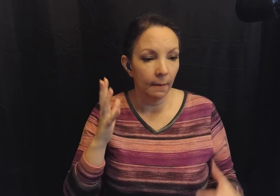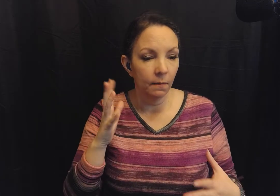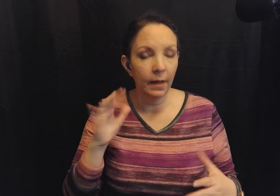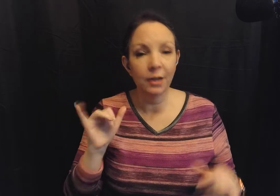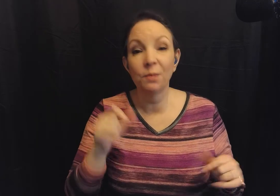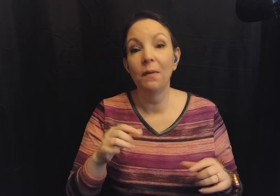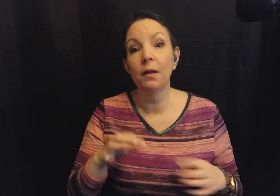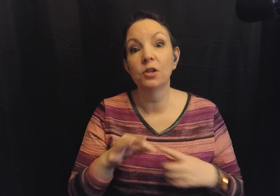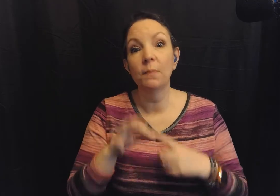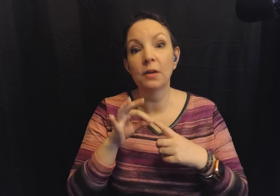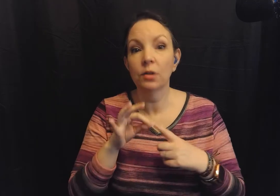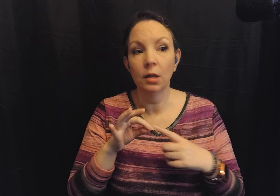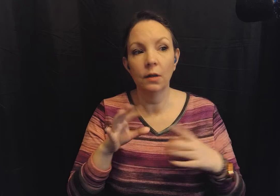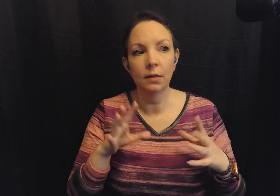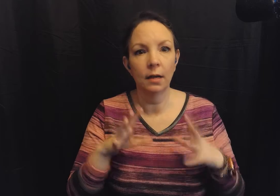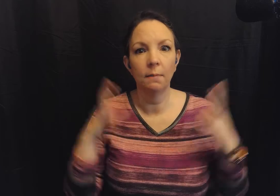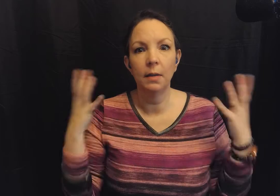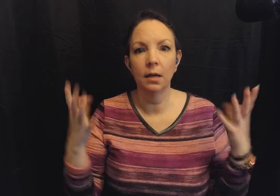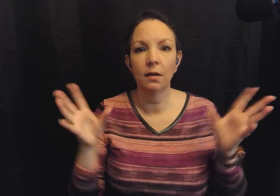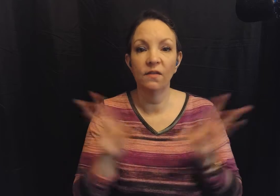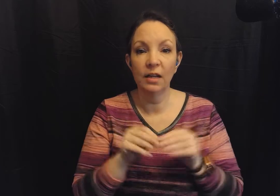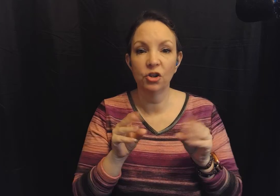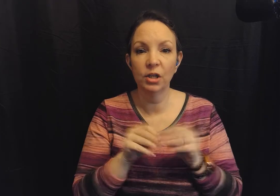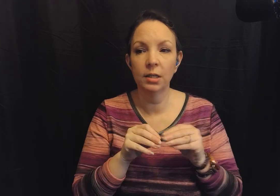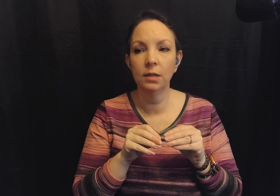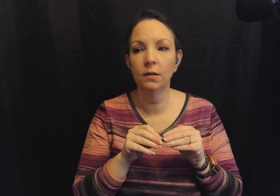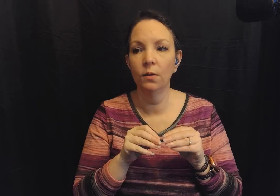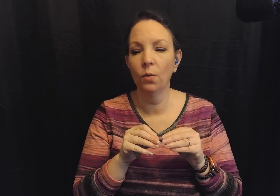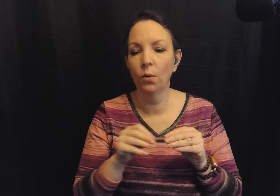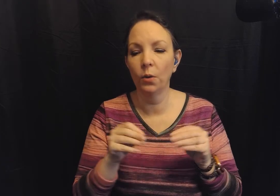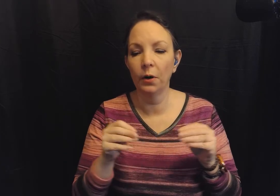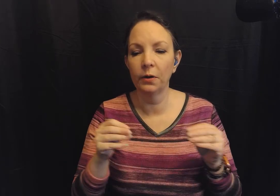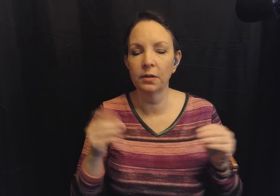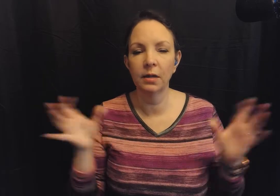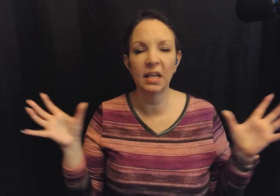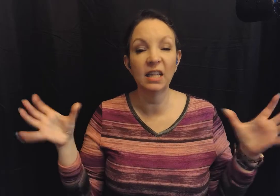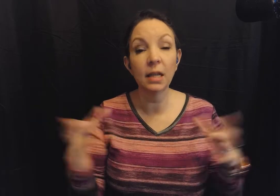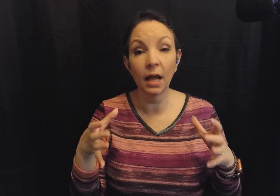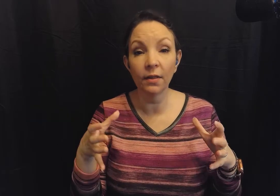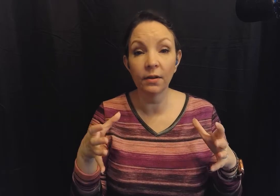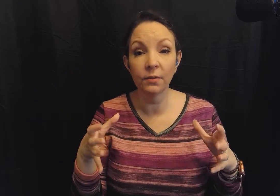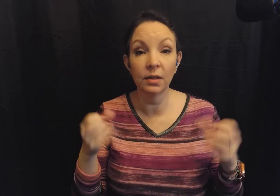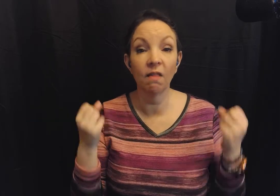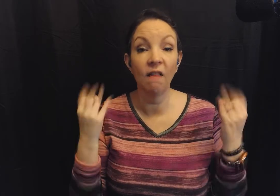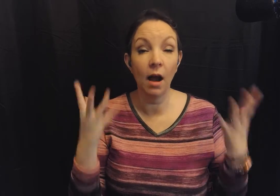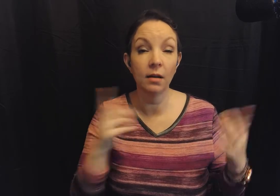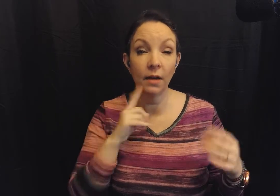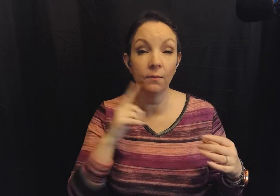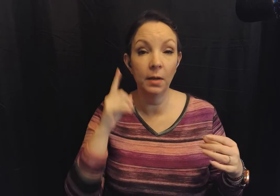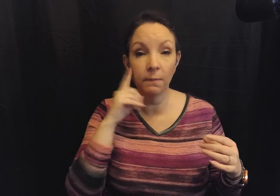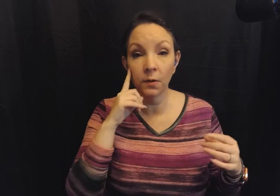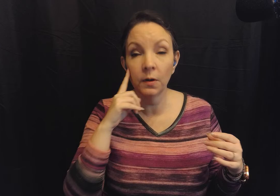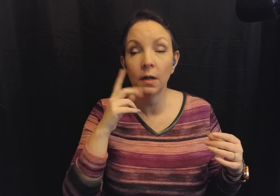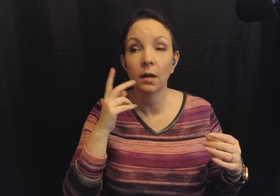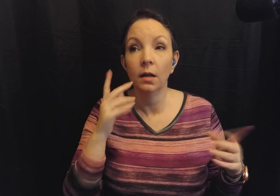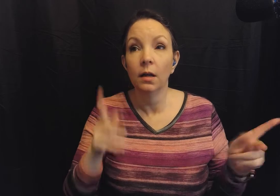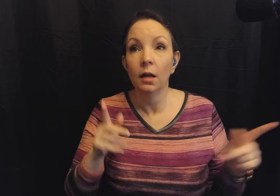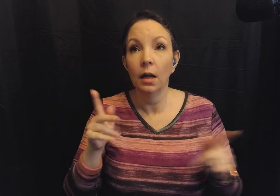Like, especially there's like a big convention or a get together with a lot of deaf people, and you